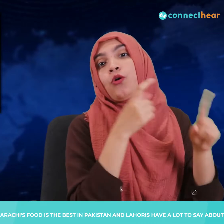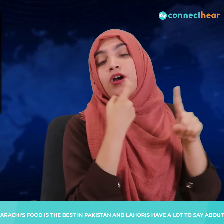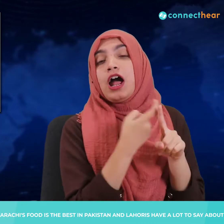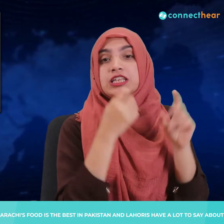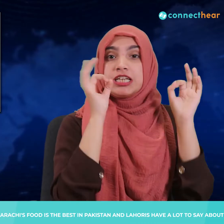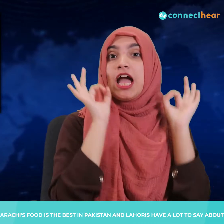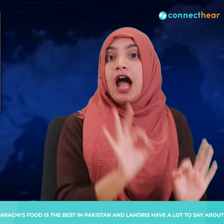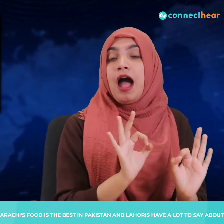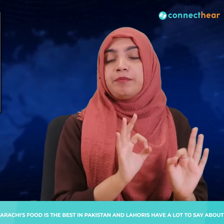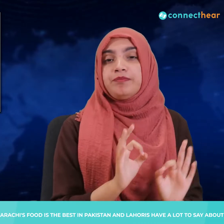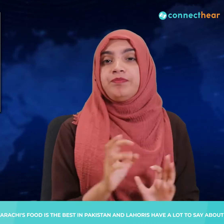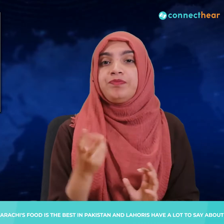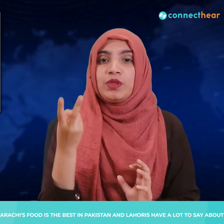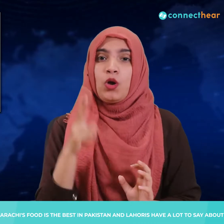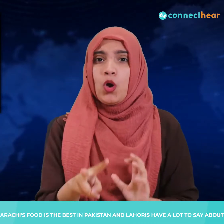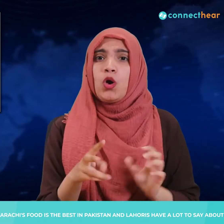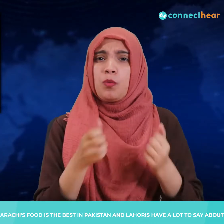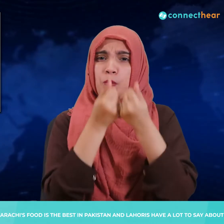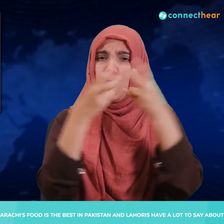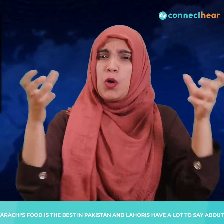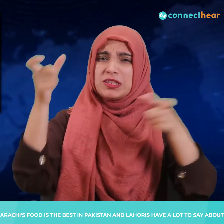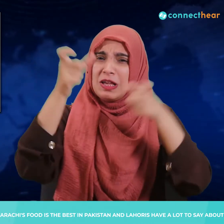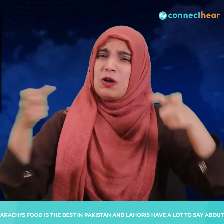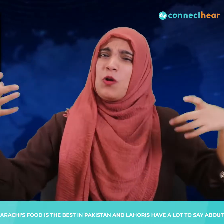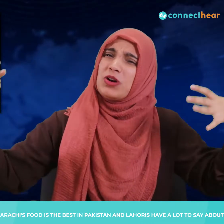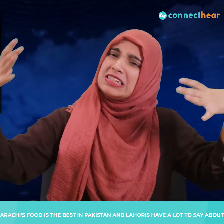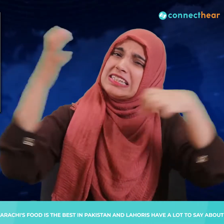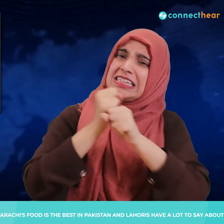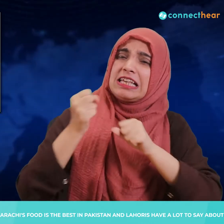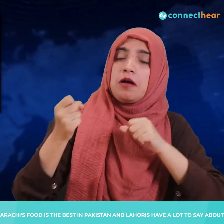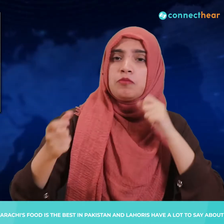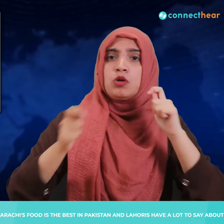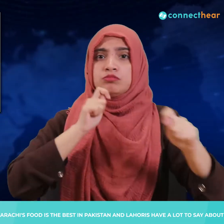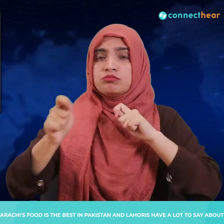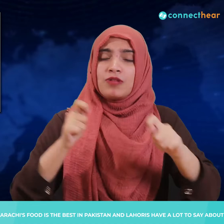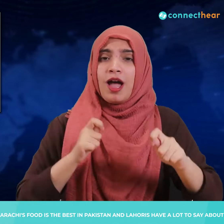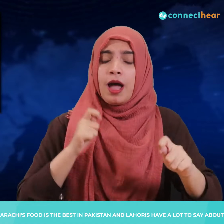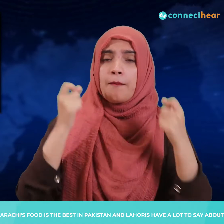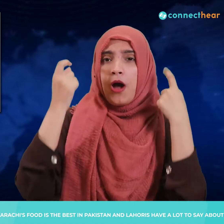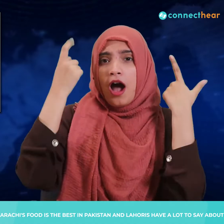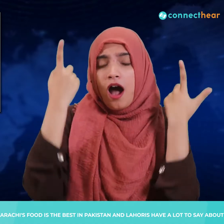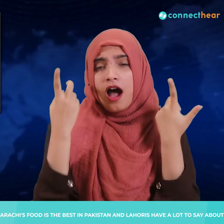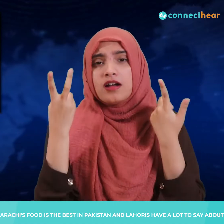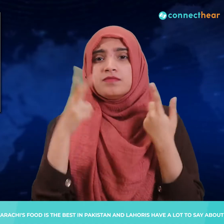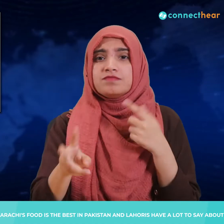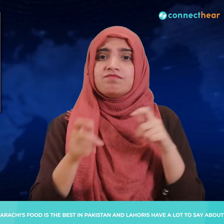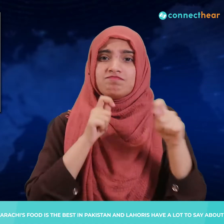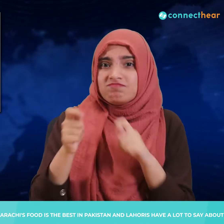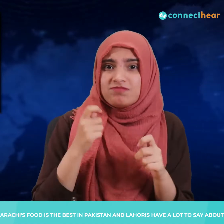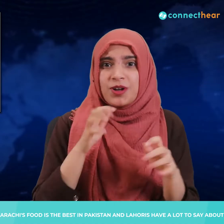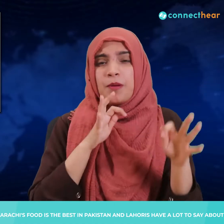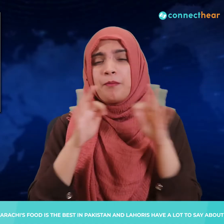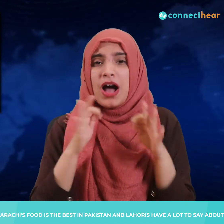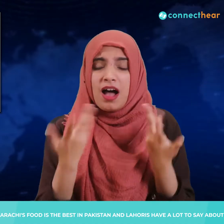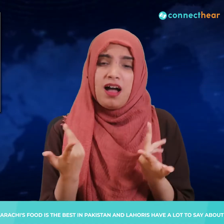It wasn't long before people poured in with their passionate points of view. There were quite a few people who supported